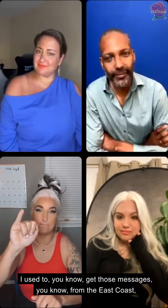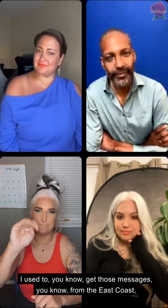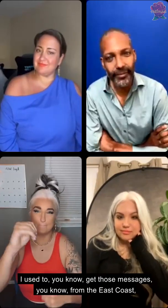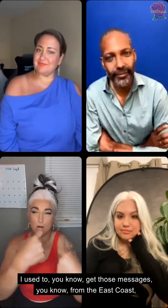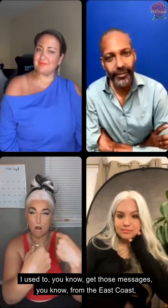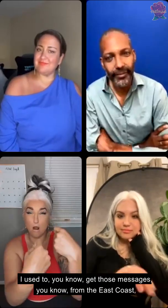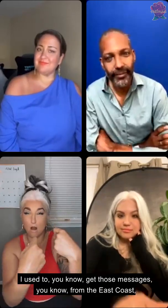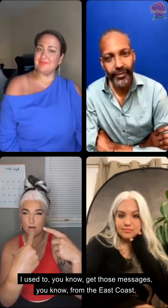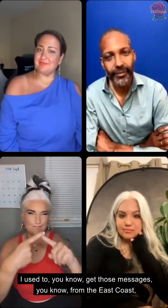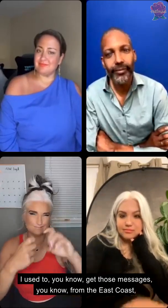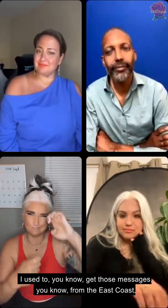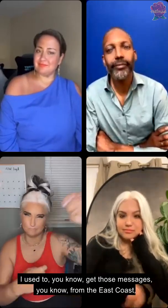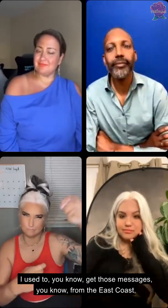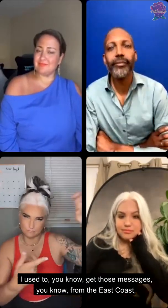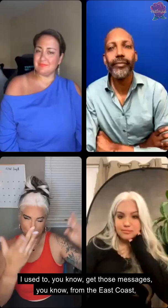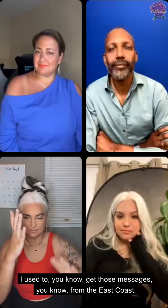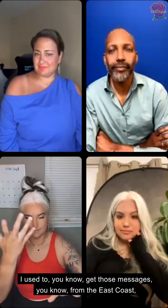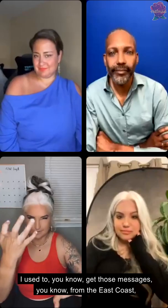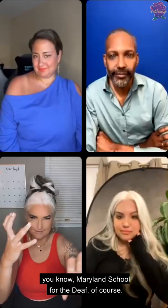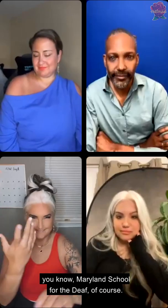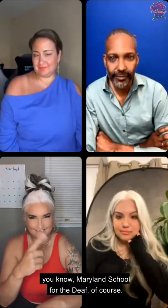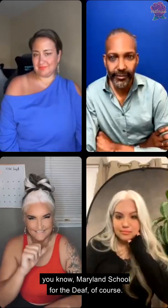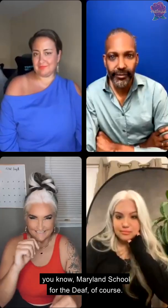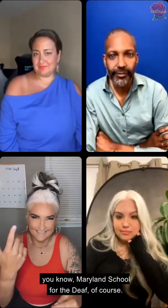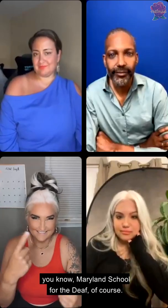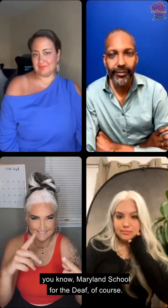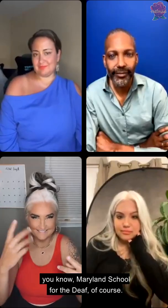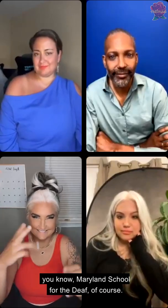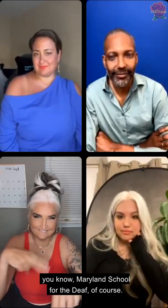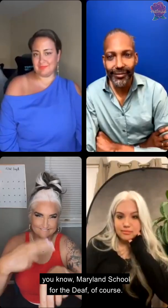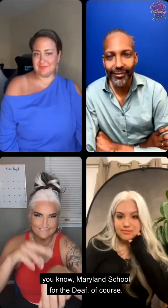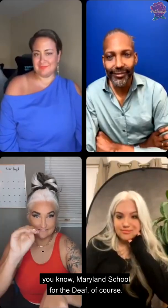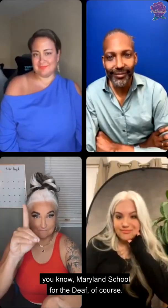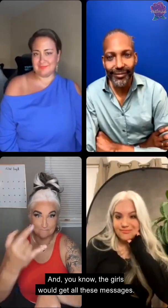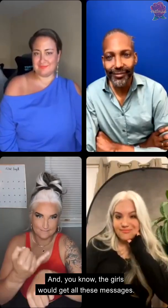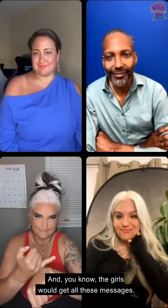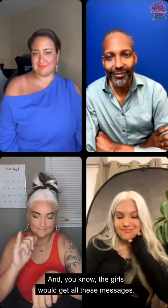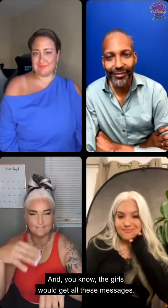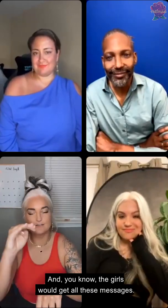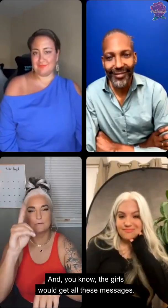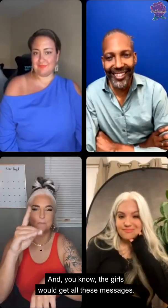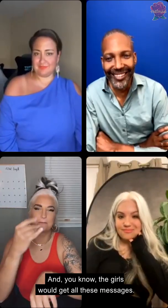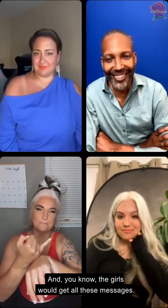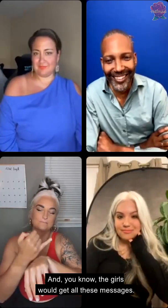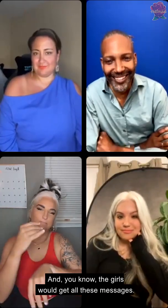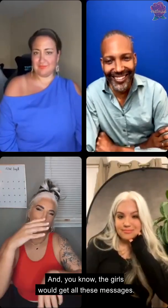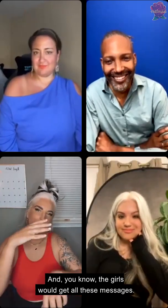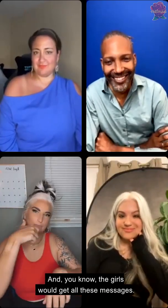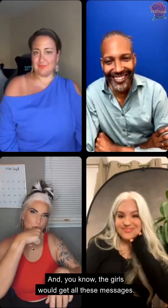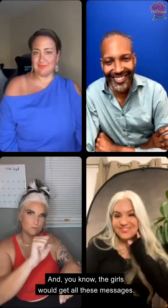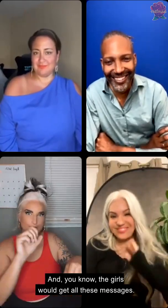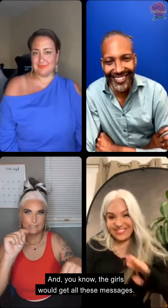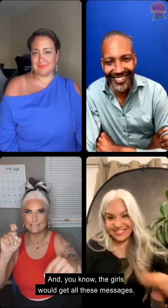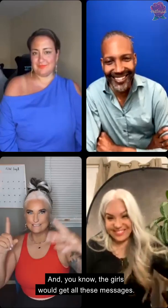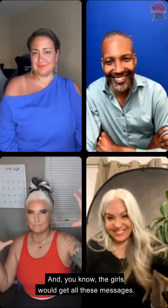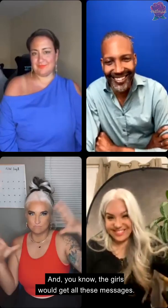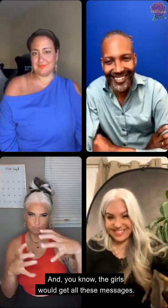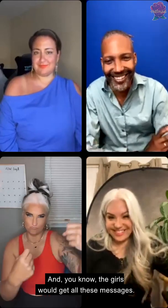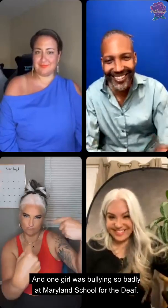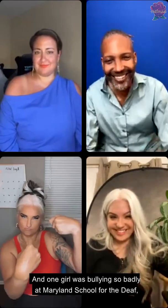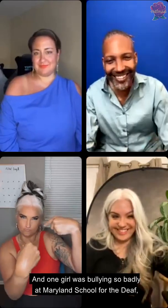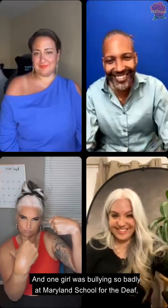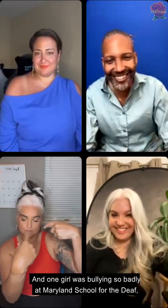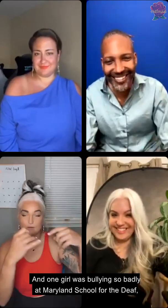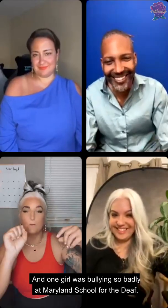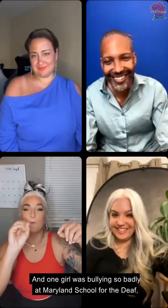yeah, I used to, get those A messages, from the East Coast, Maryland School for the Deaf, of course. And, those girls in TSD would